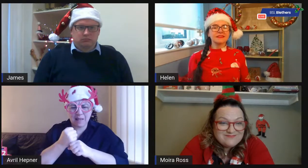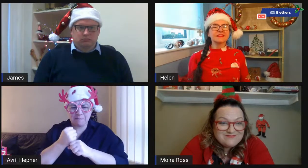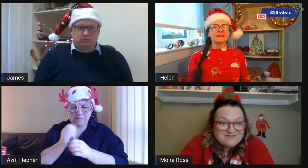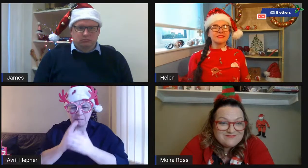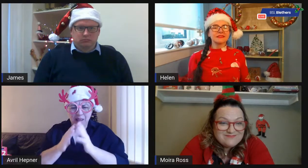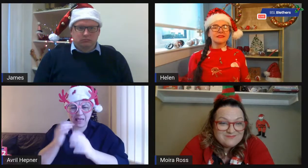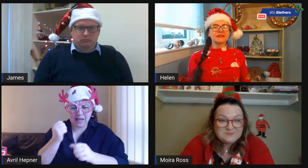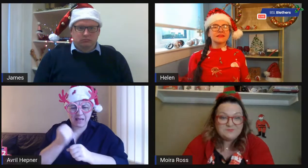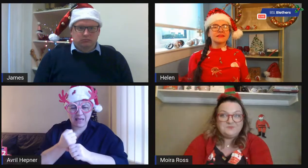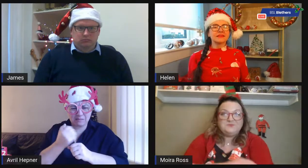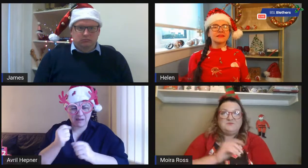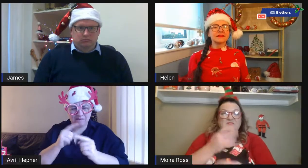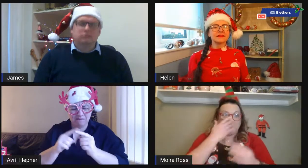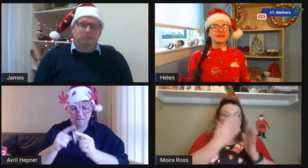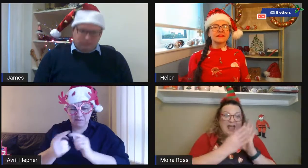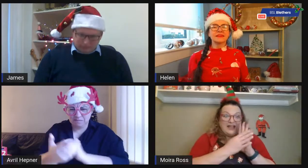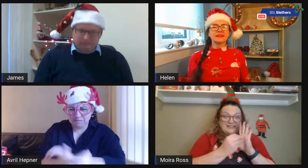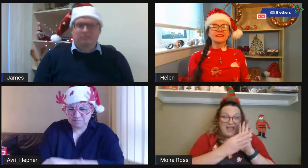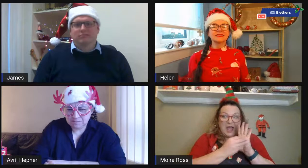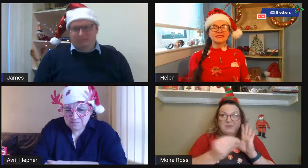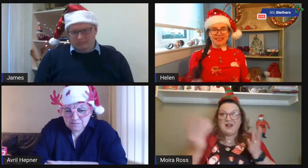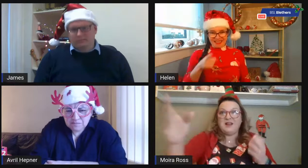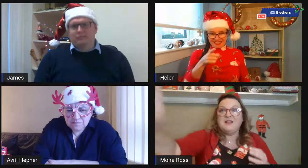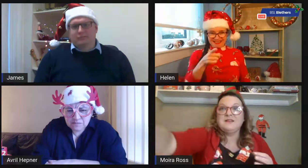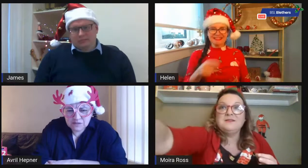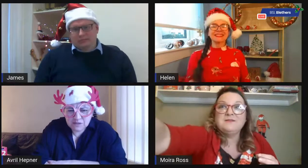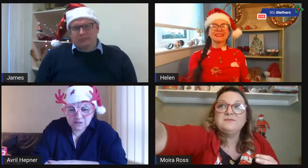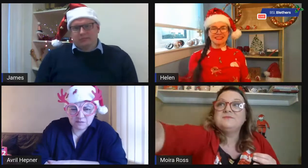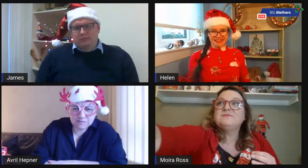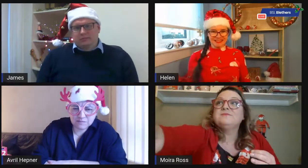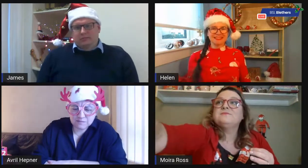home alone with your family at Christmas, do you play games as well?